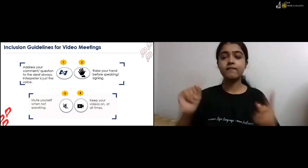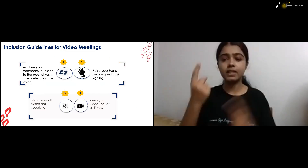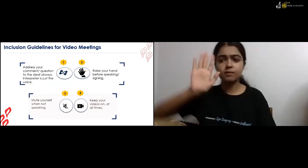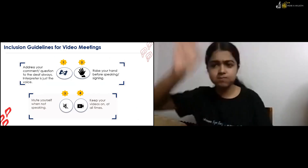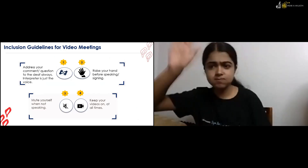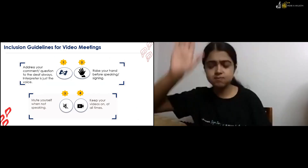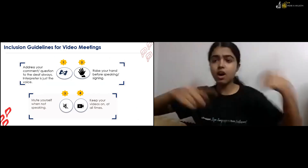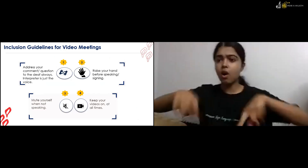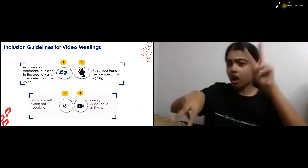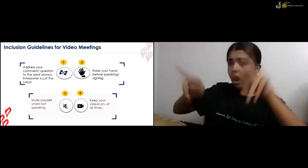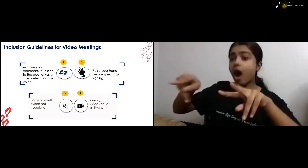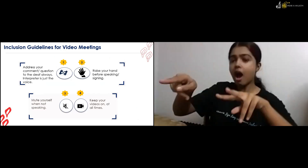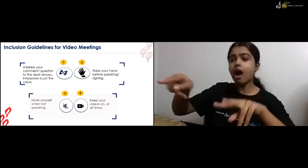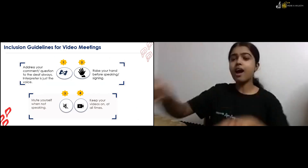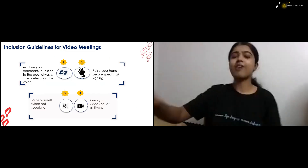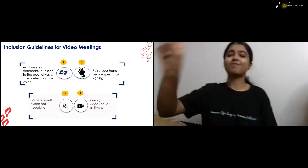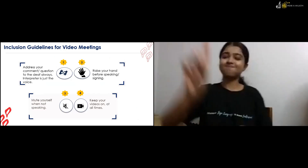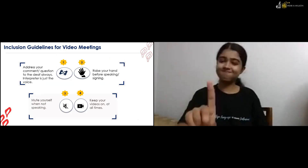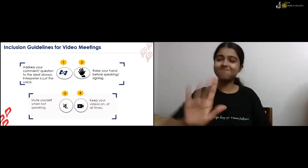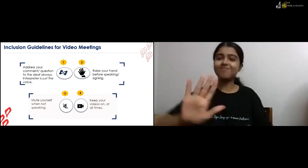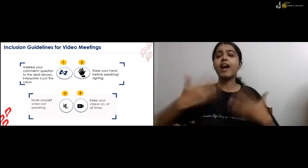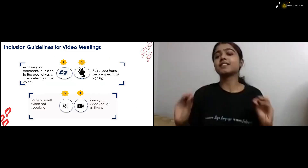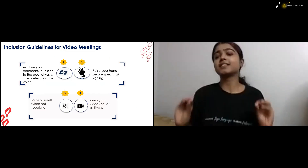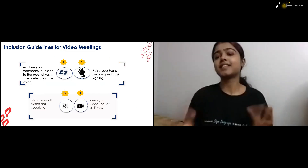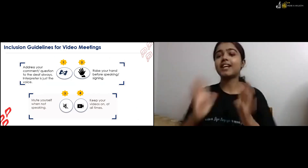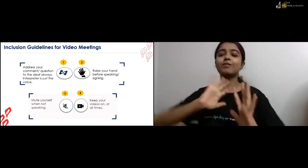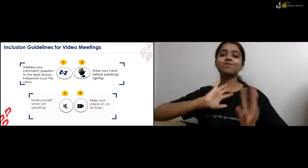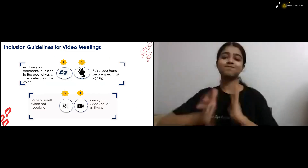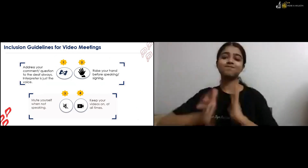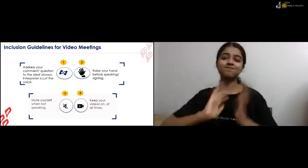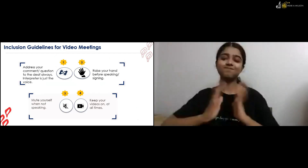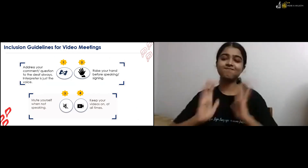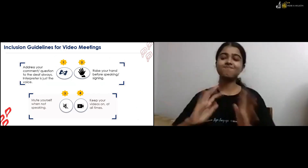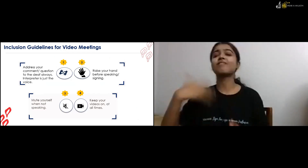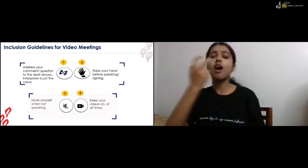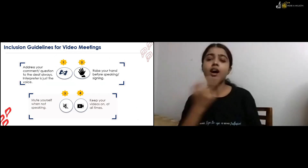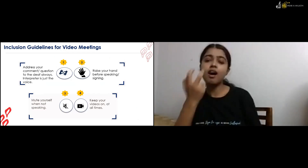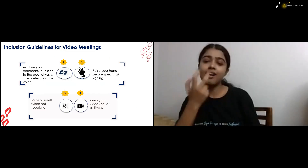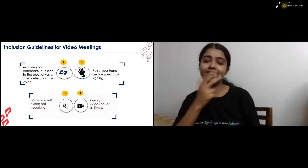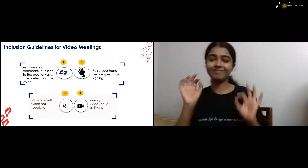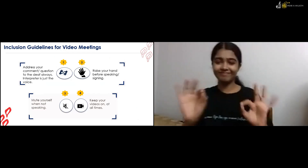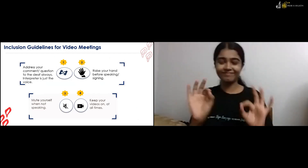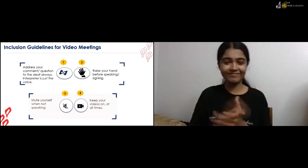And also, if you have any query, please raise your hand first. Later on, then you start with your question.